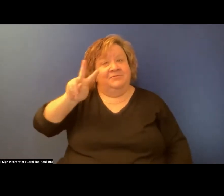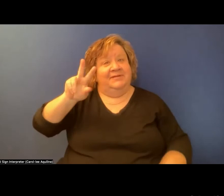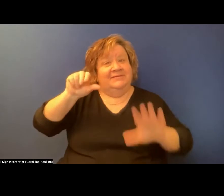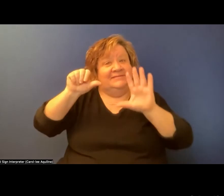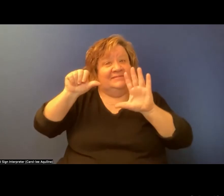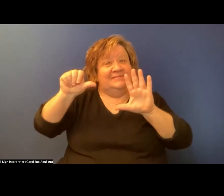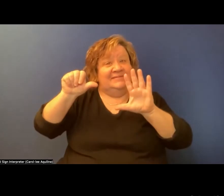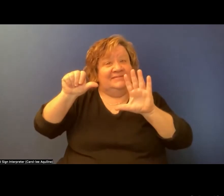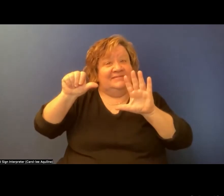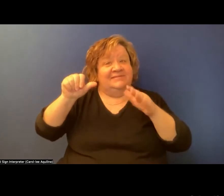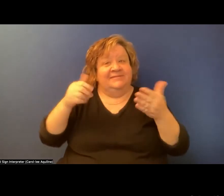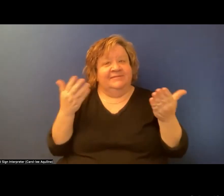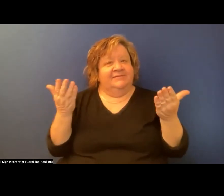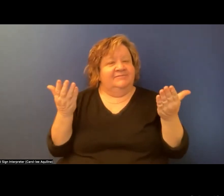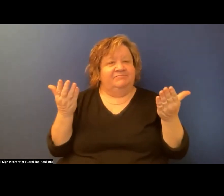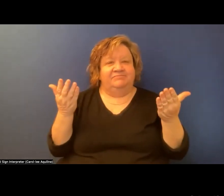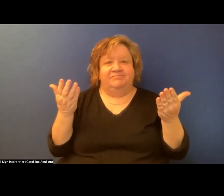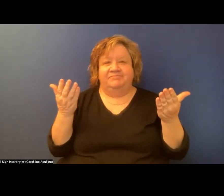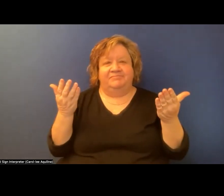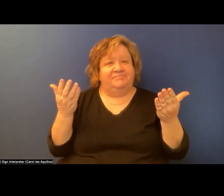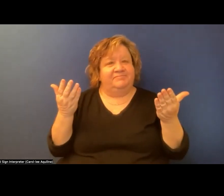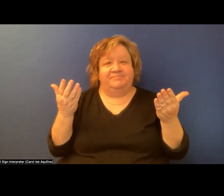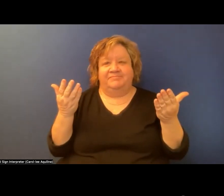strongly people with disabilities, including women with disabilities.